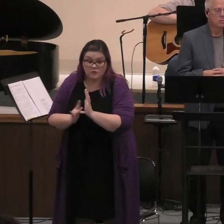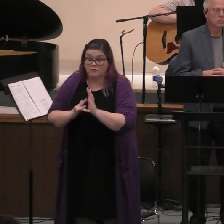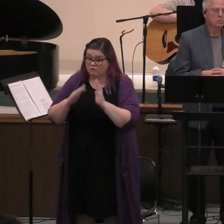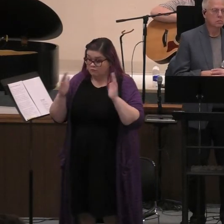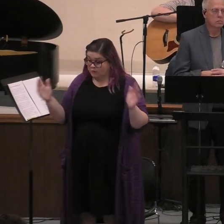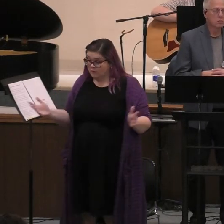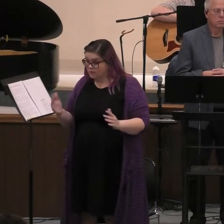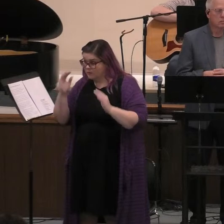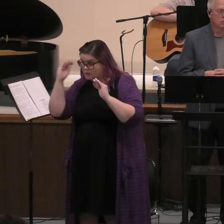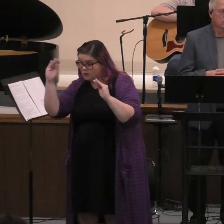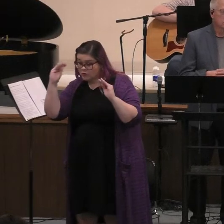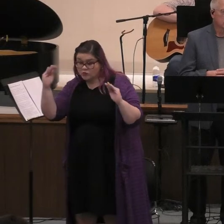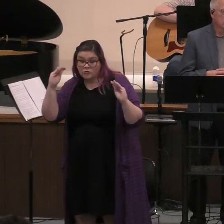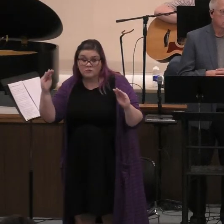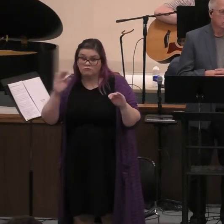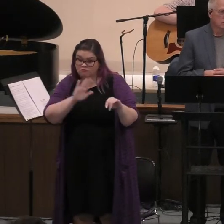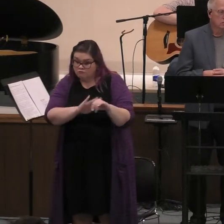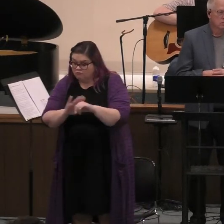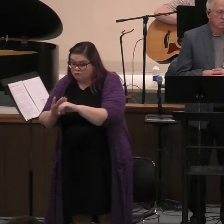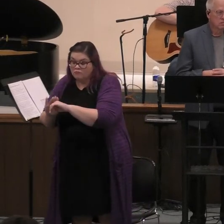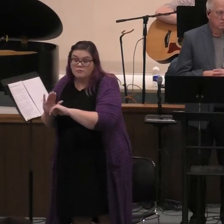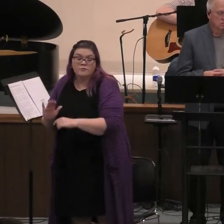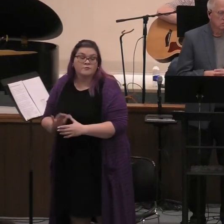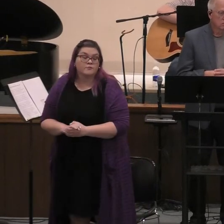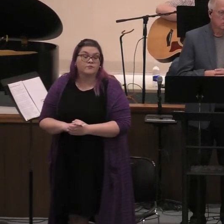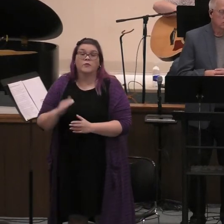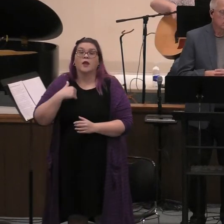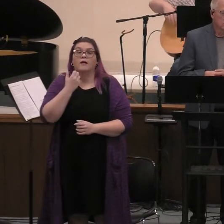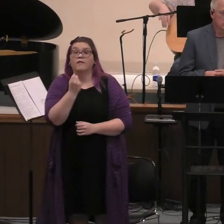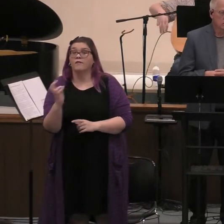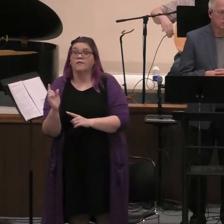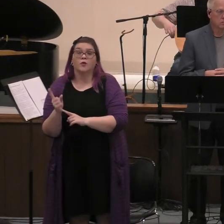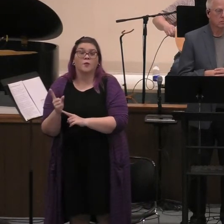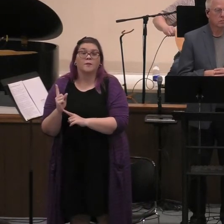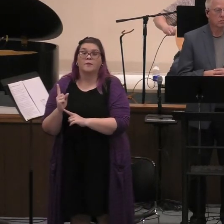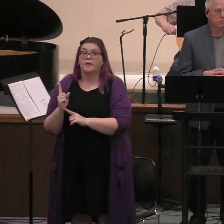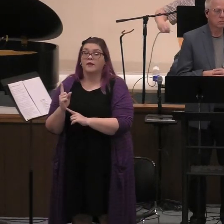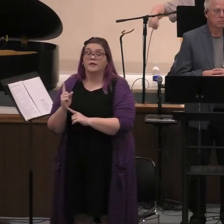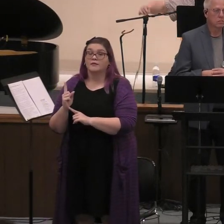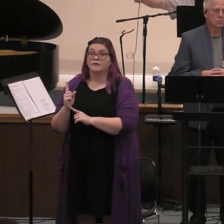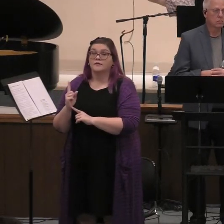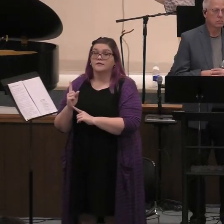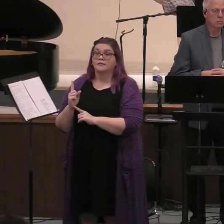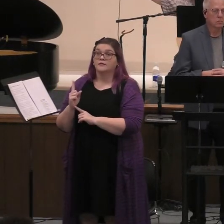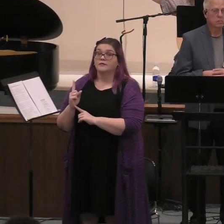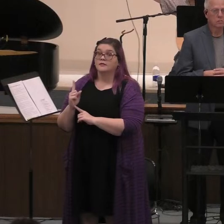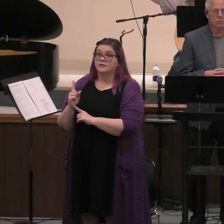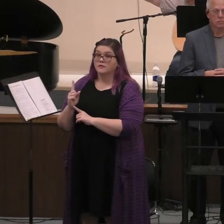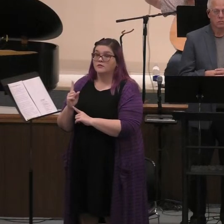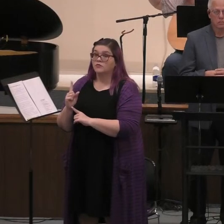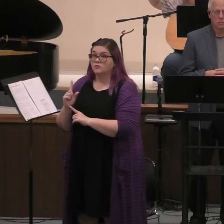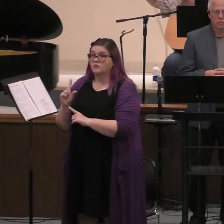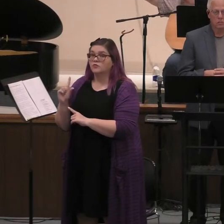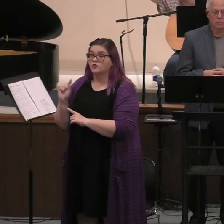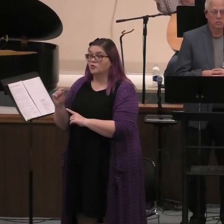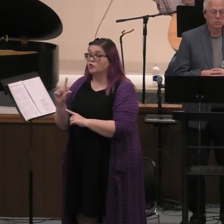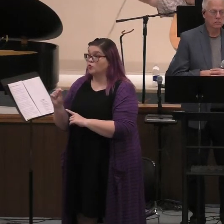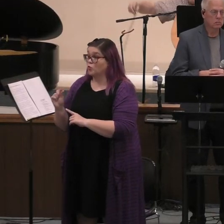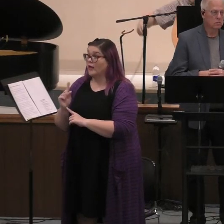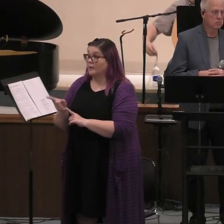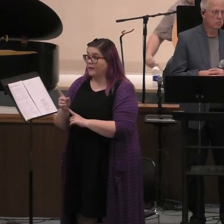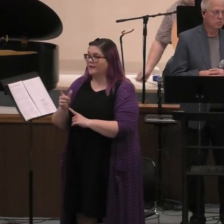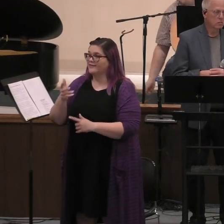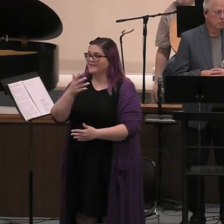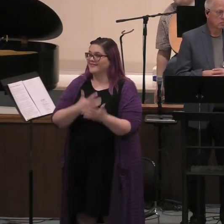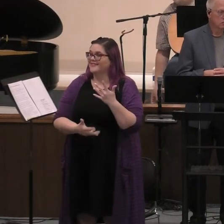teaching everyone. We have a few minutes to spend some time encouraging each other and greeting each